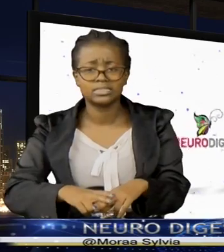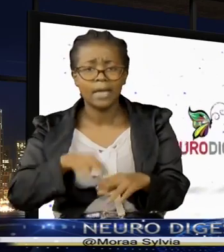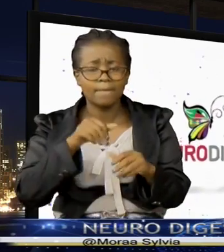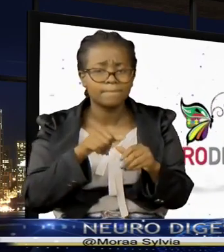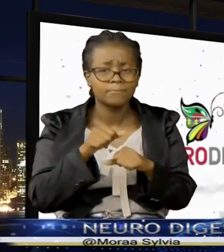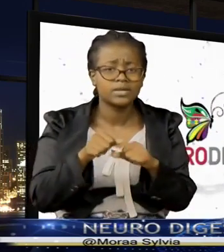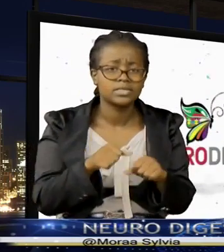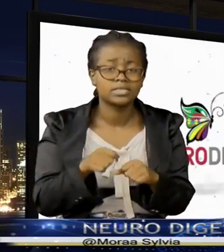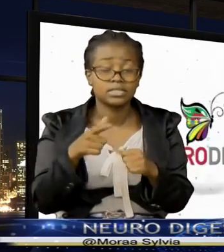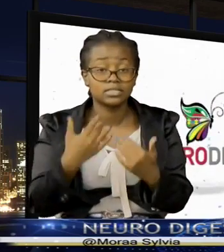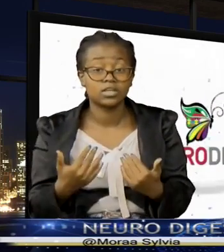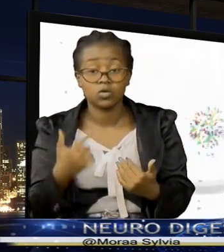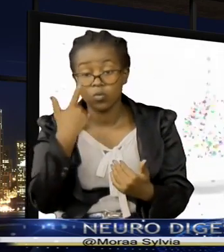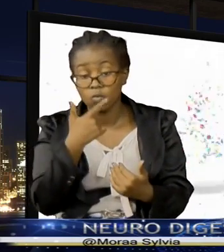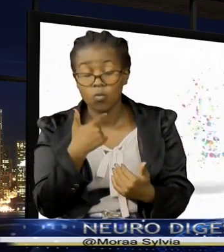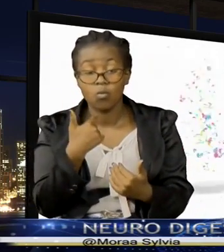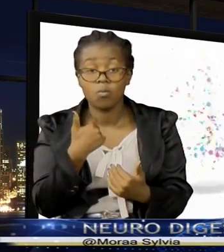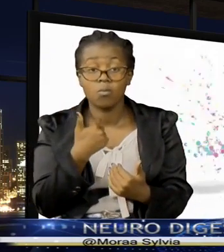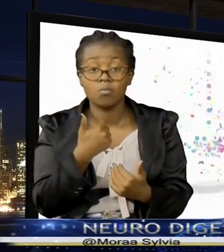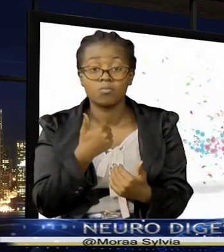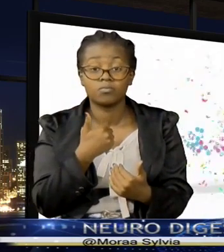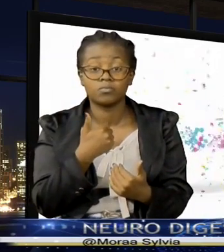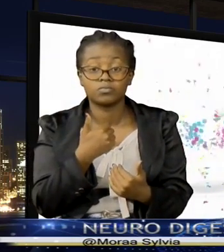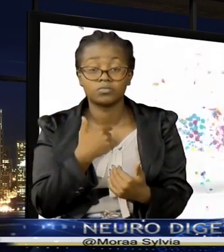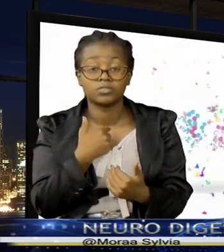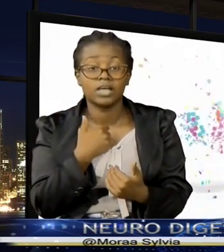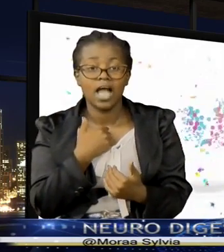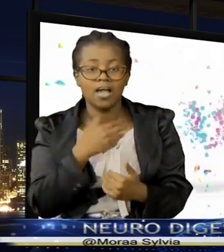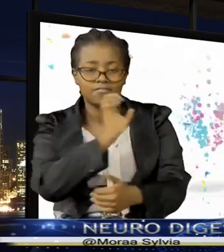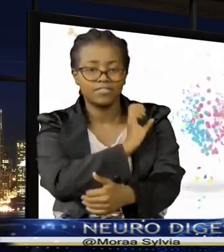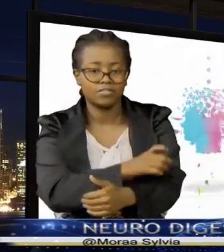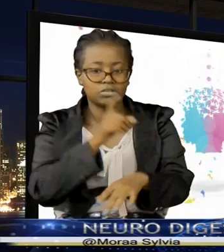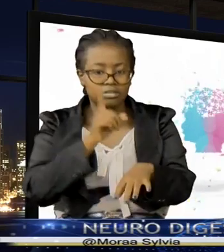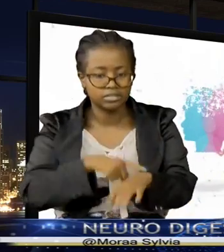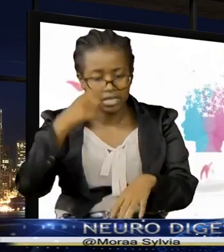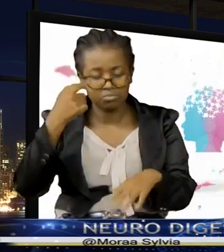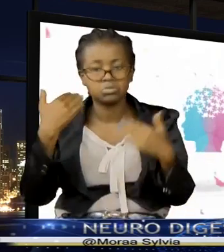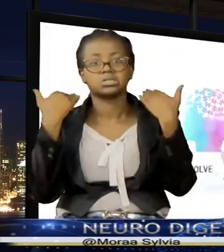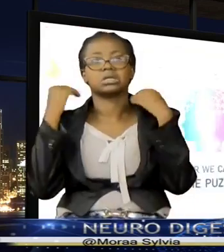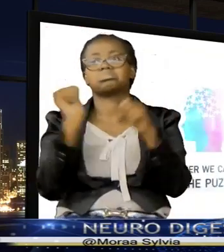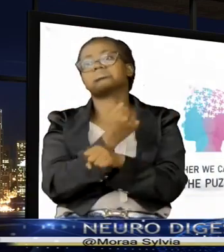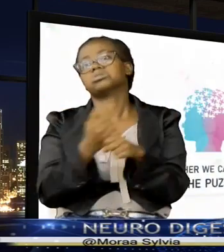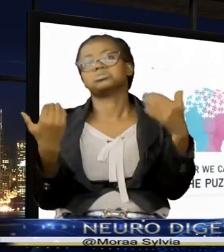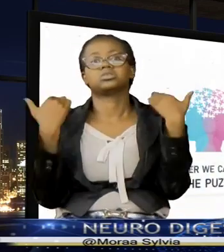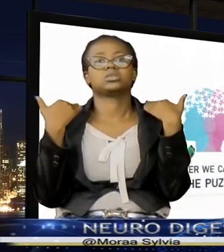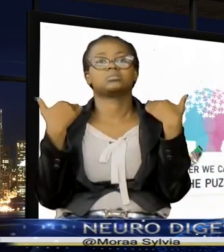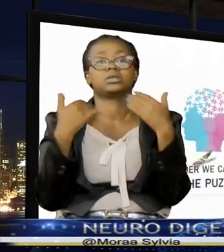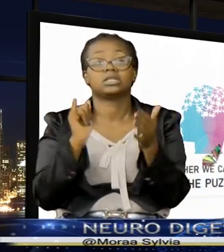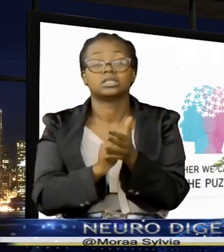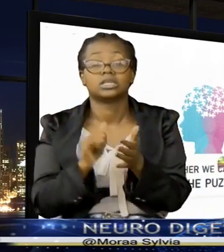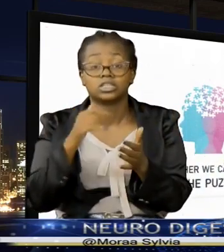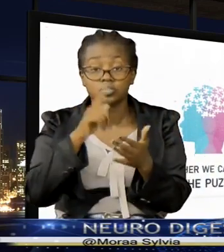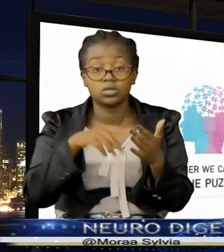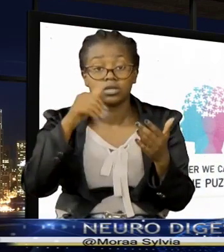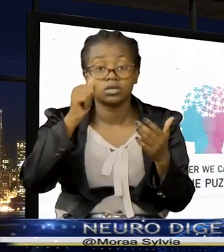child, that child that looks like they have energizer batteries. Even time for bed is not time for bed for them. So that is what